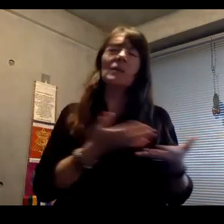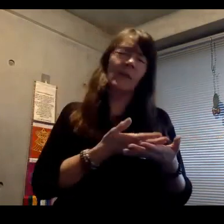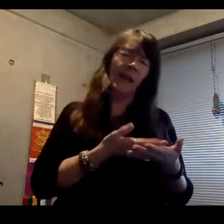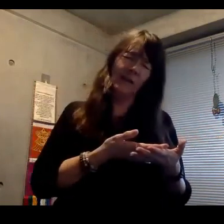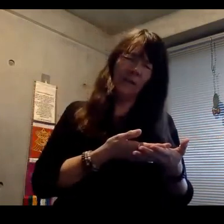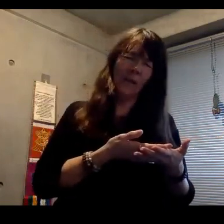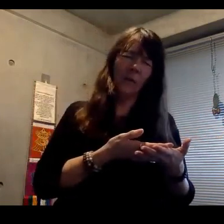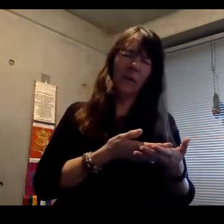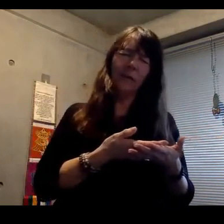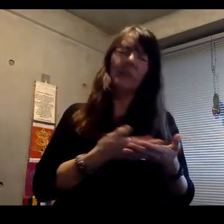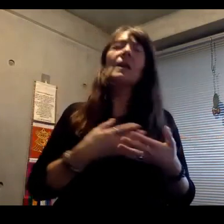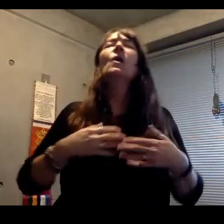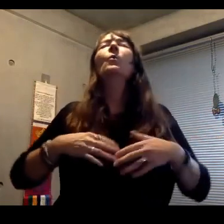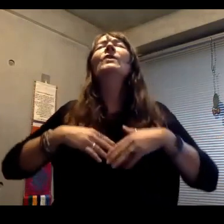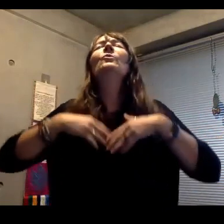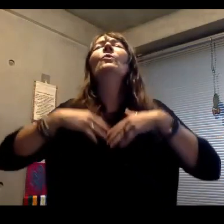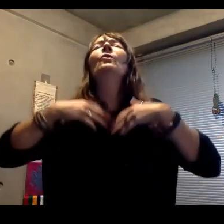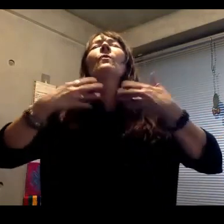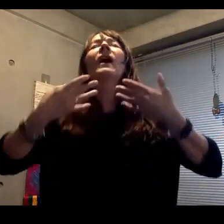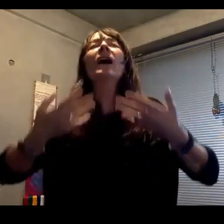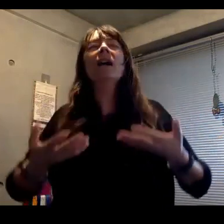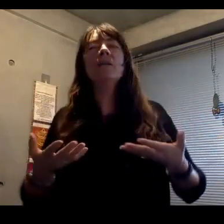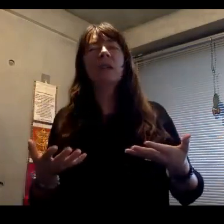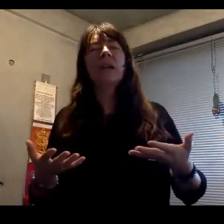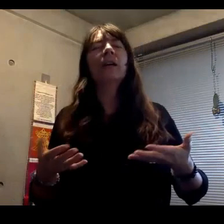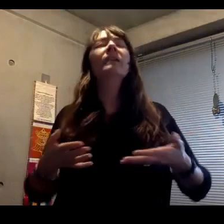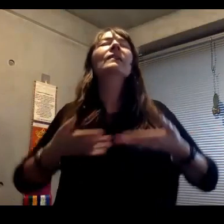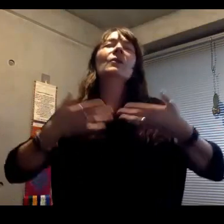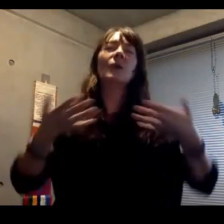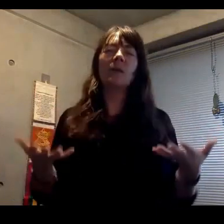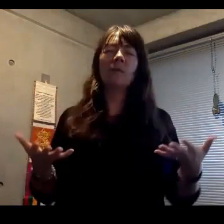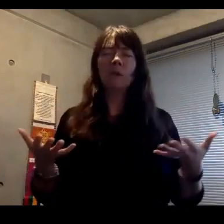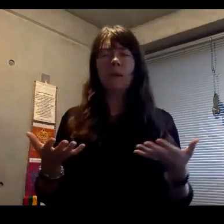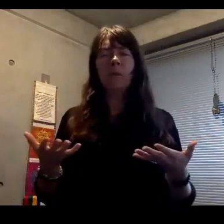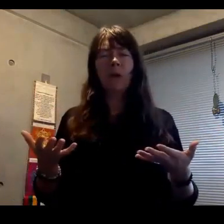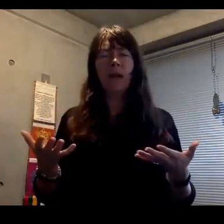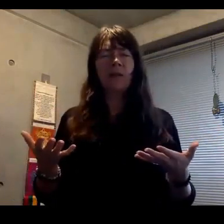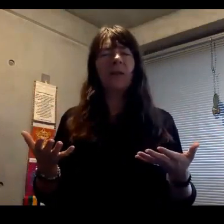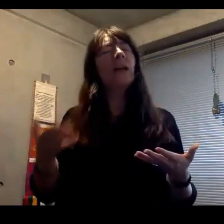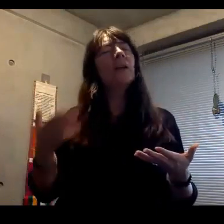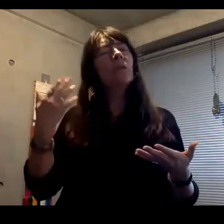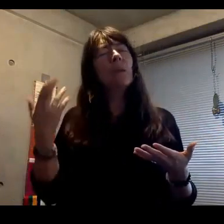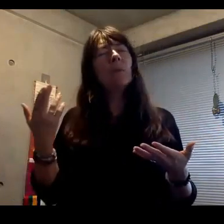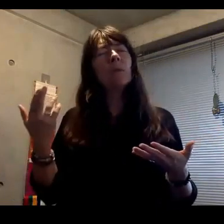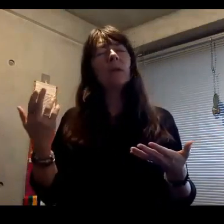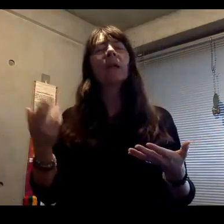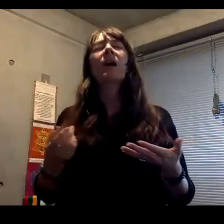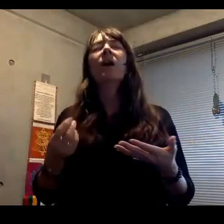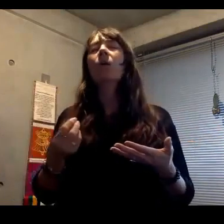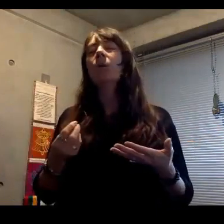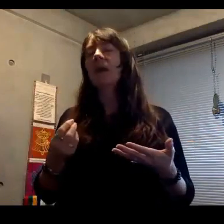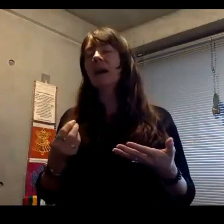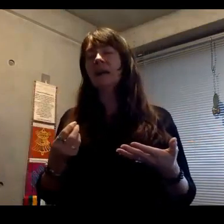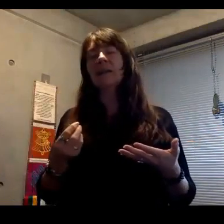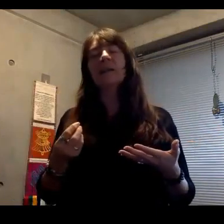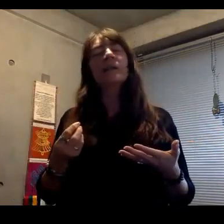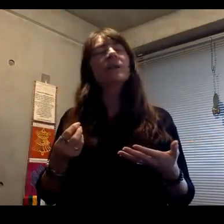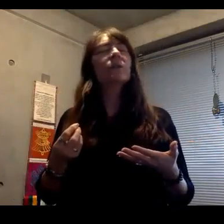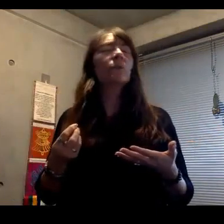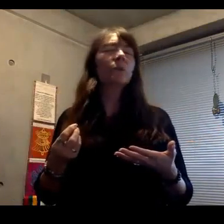be a bit of that on the other end of it. When you arrive there, you come for a big breath and remembering, oh,